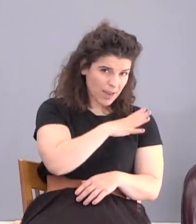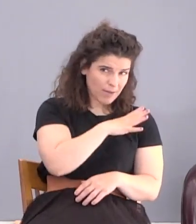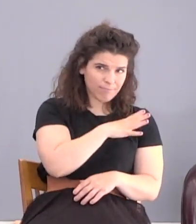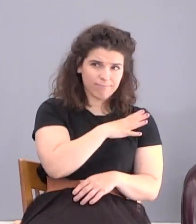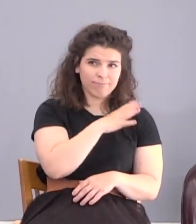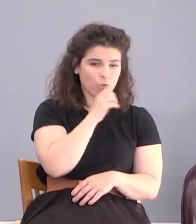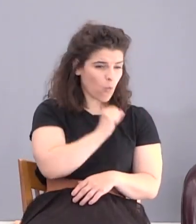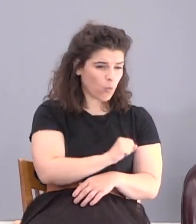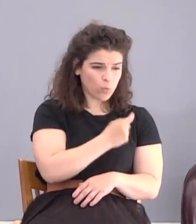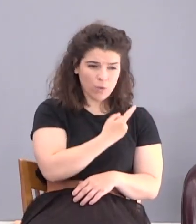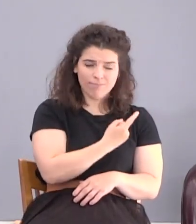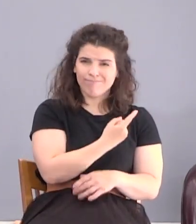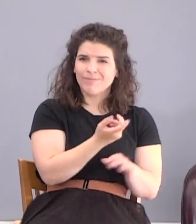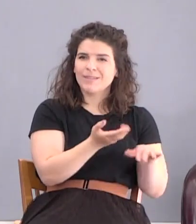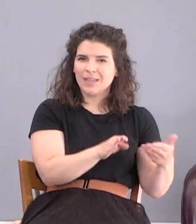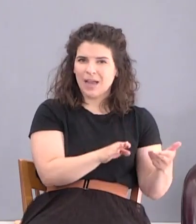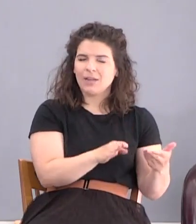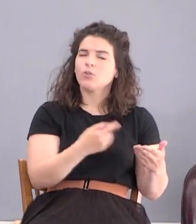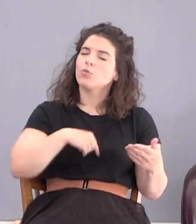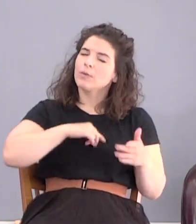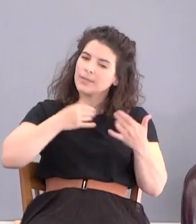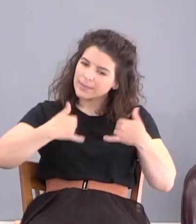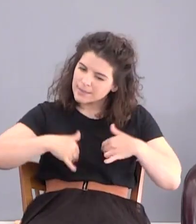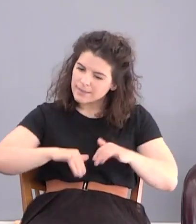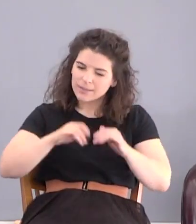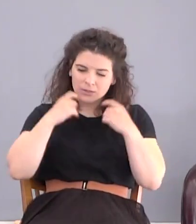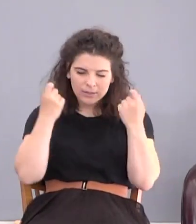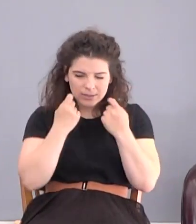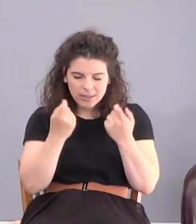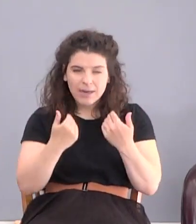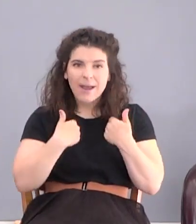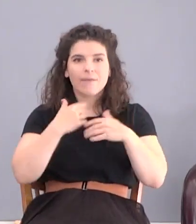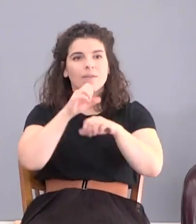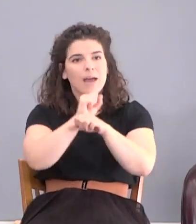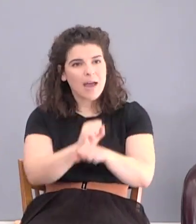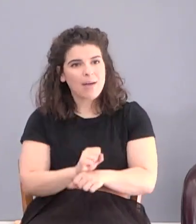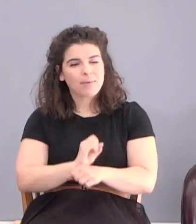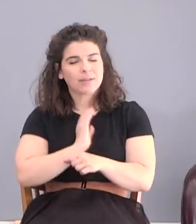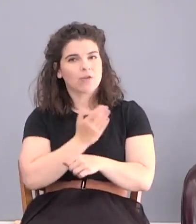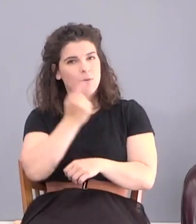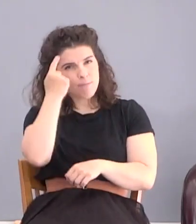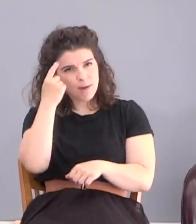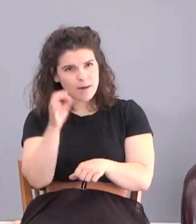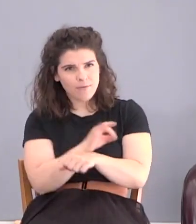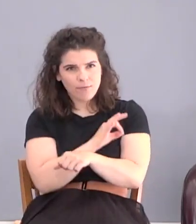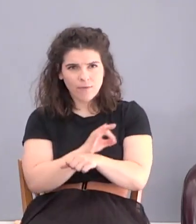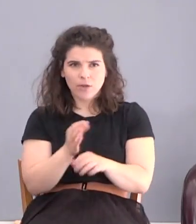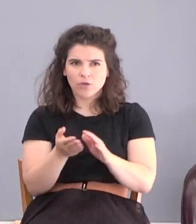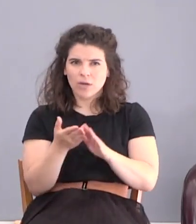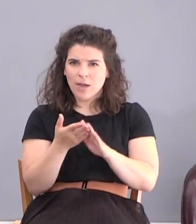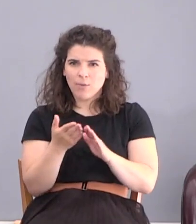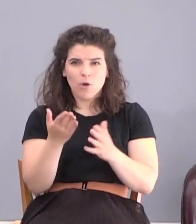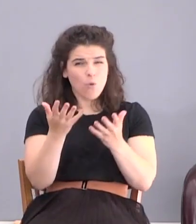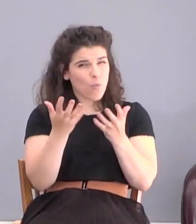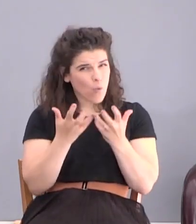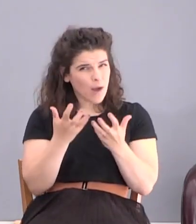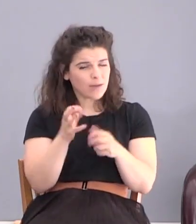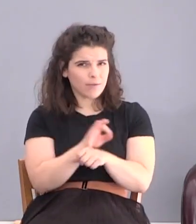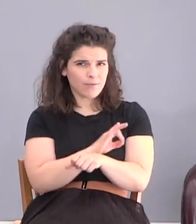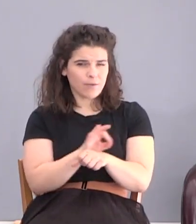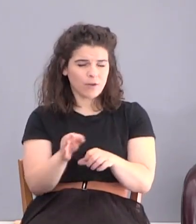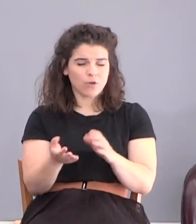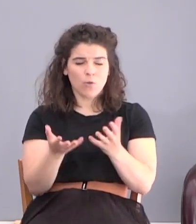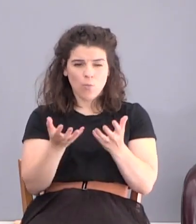we still sin? Do we still have the habits? And does our mind still function and operate, or I should say want to function and